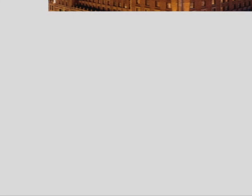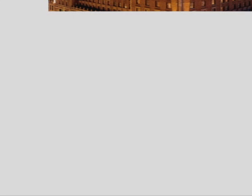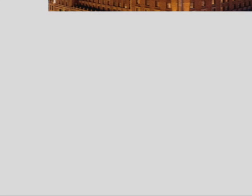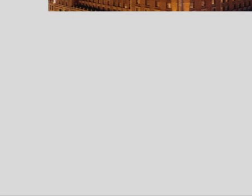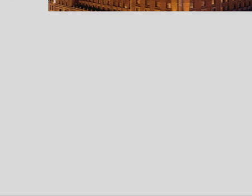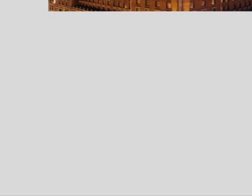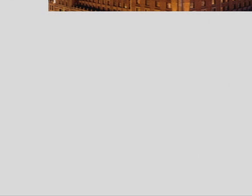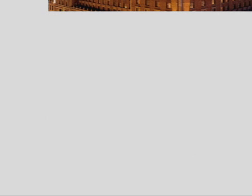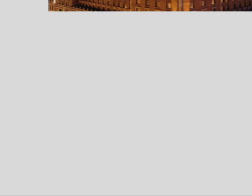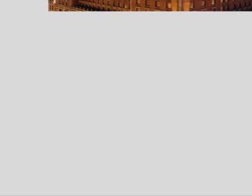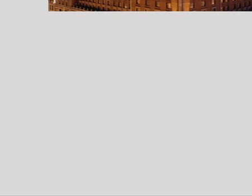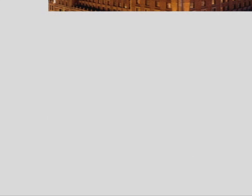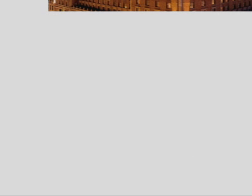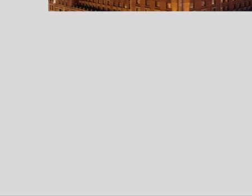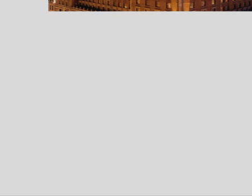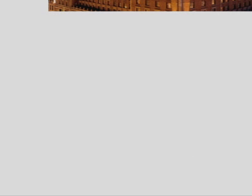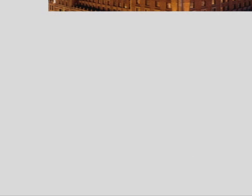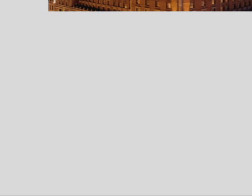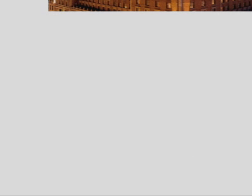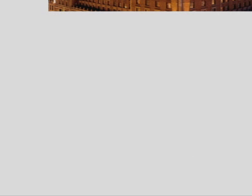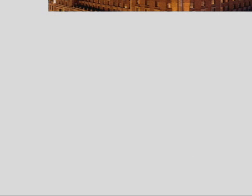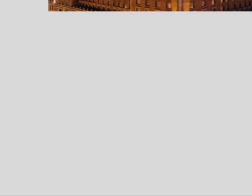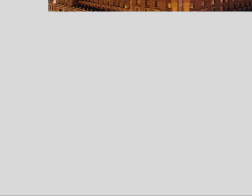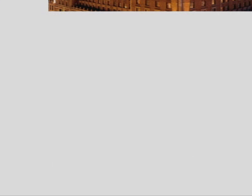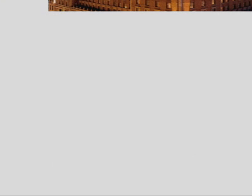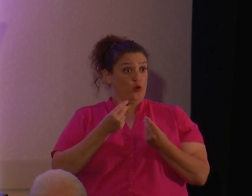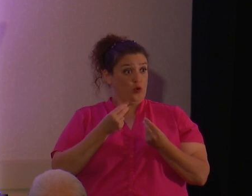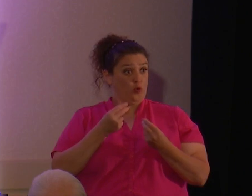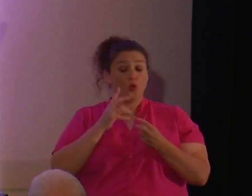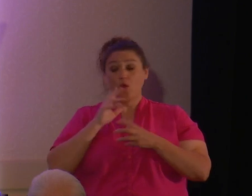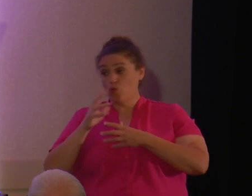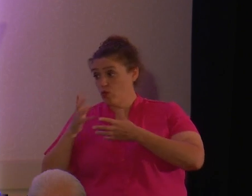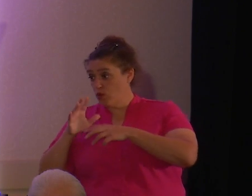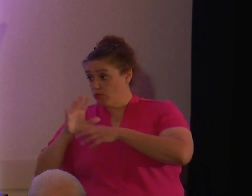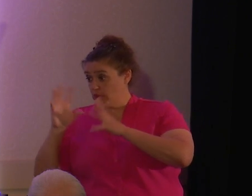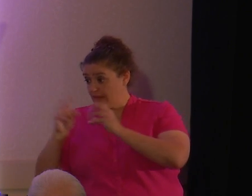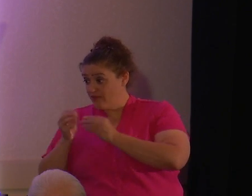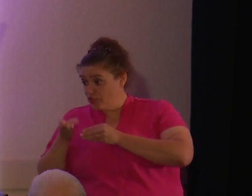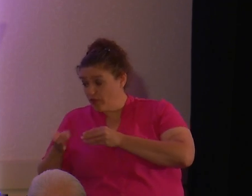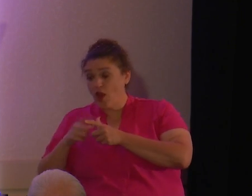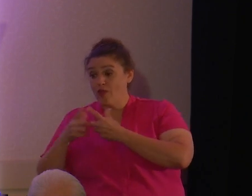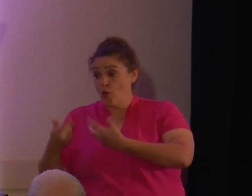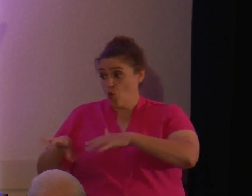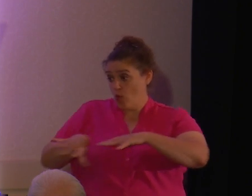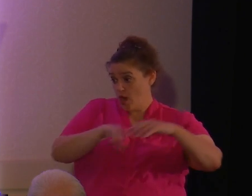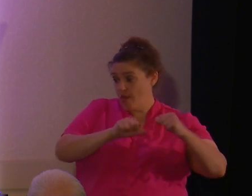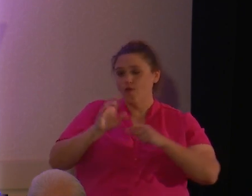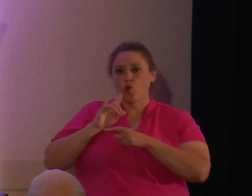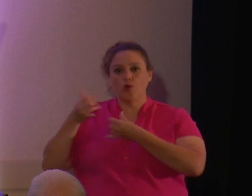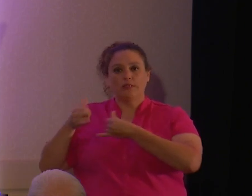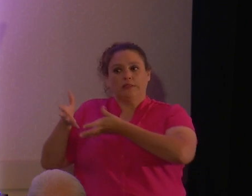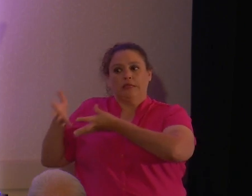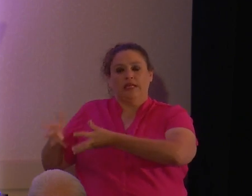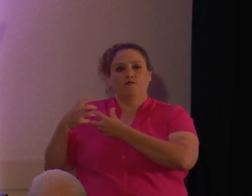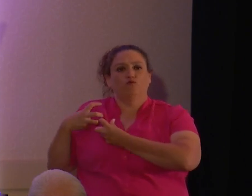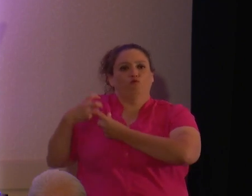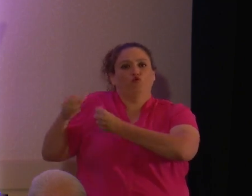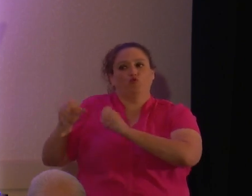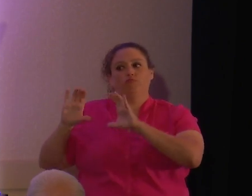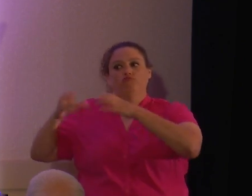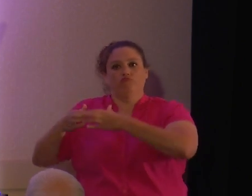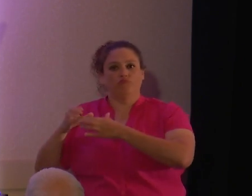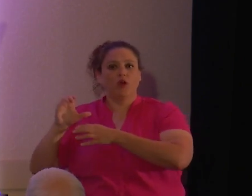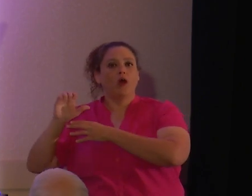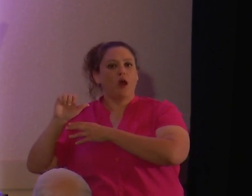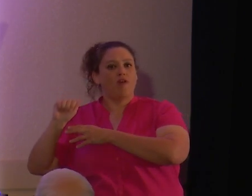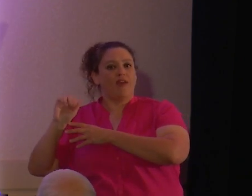Lake City, and what we will leave behind is a stronger atheist presence in the heartland of the Deep